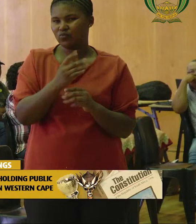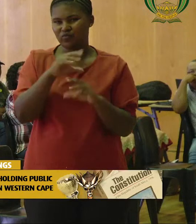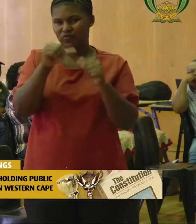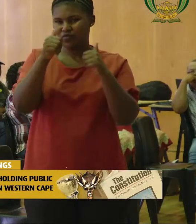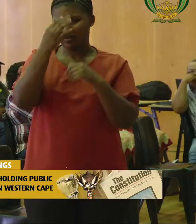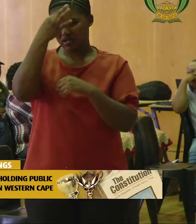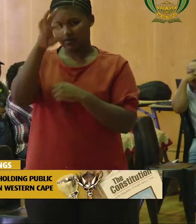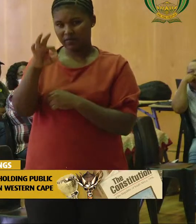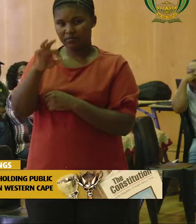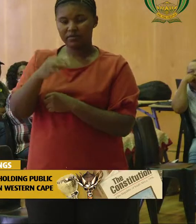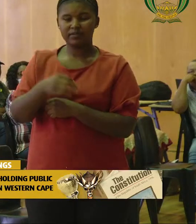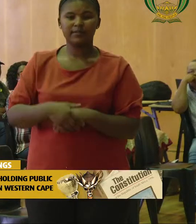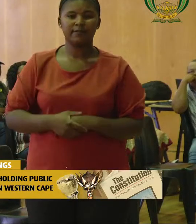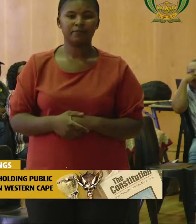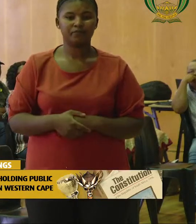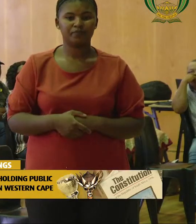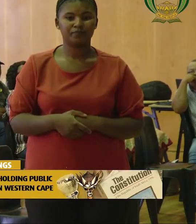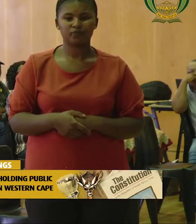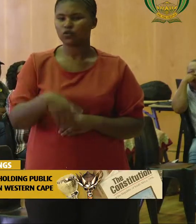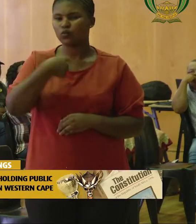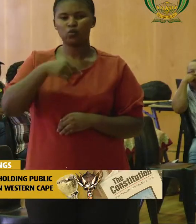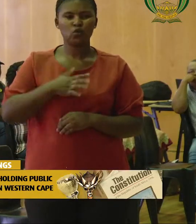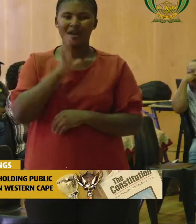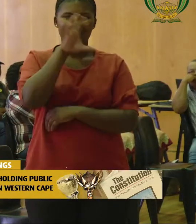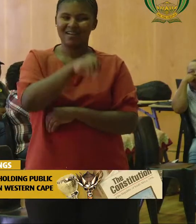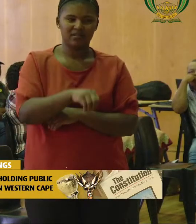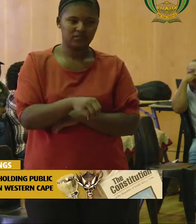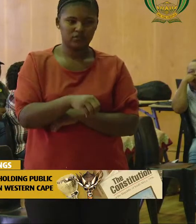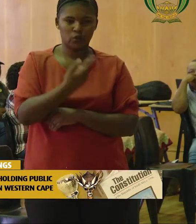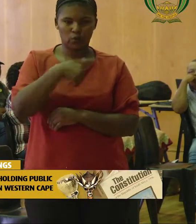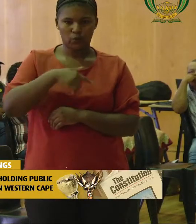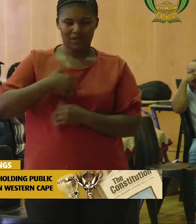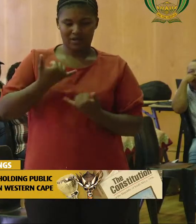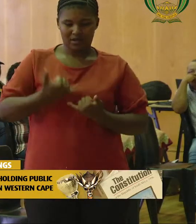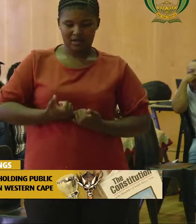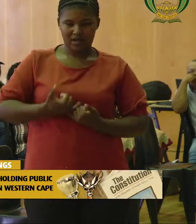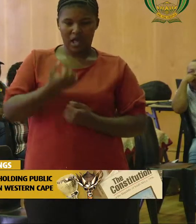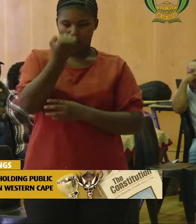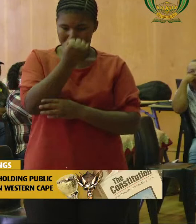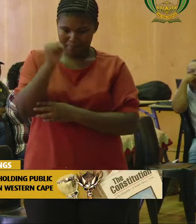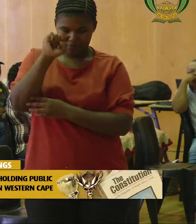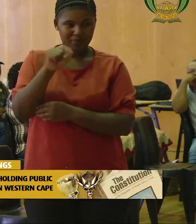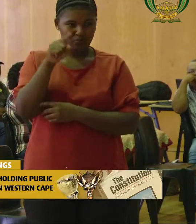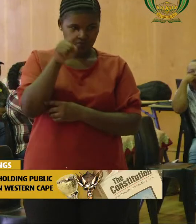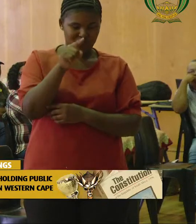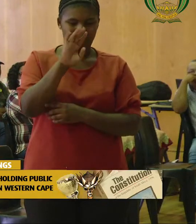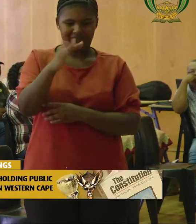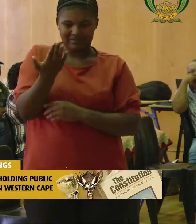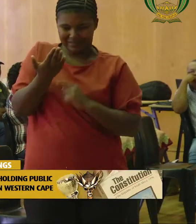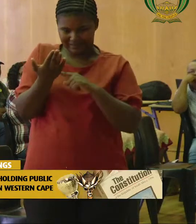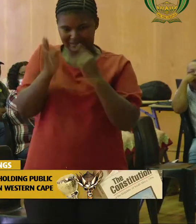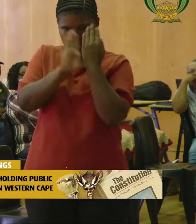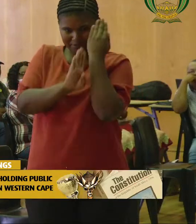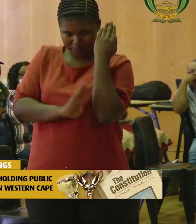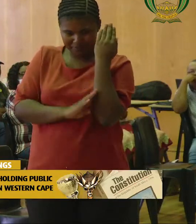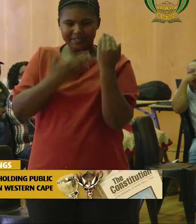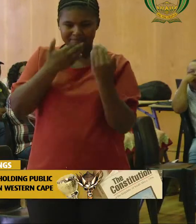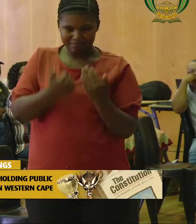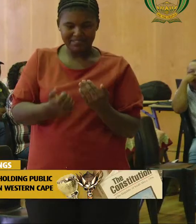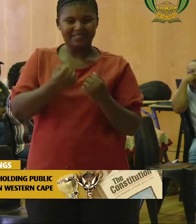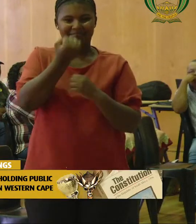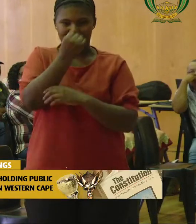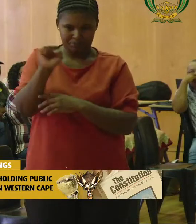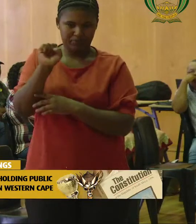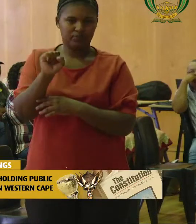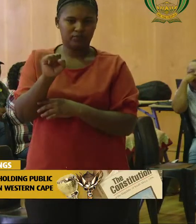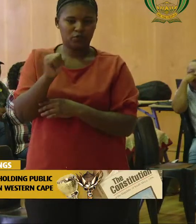not pleasing you anymore. We are not asking you, but we are rejecting you to allow that process to